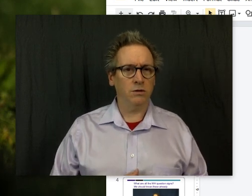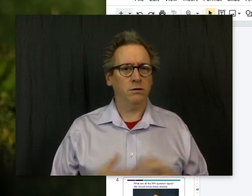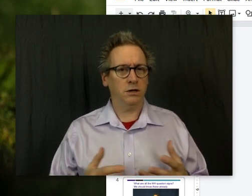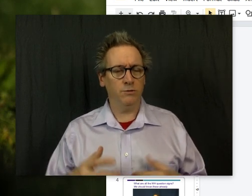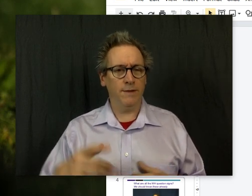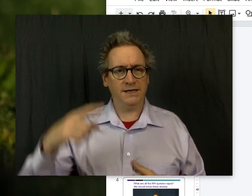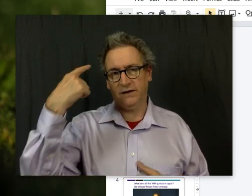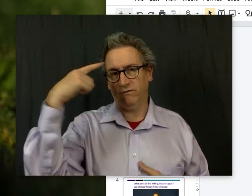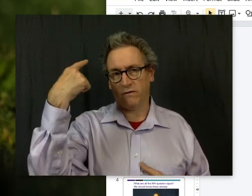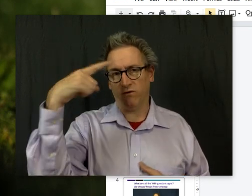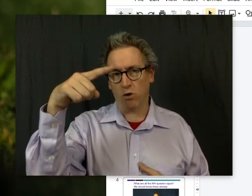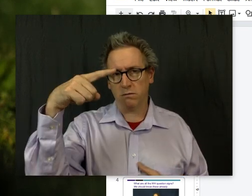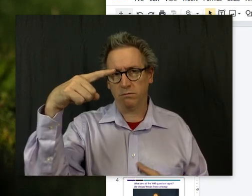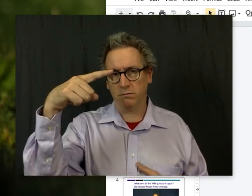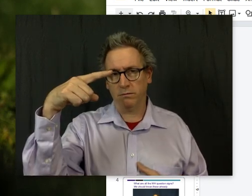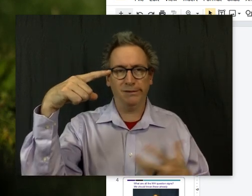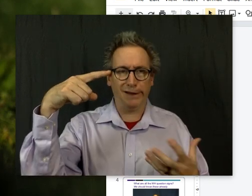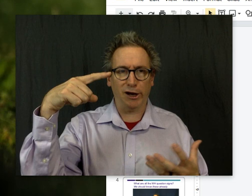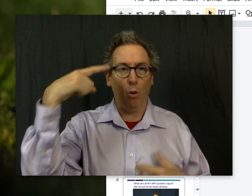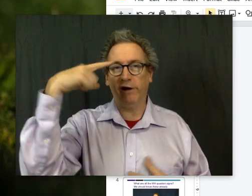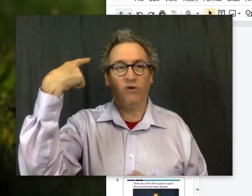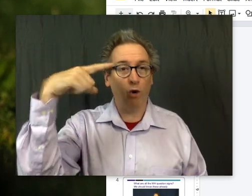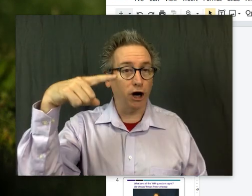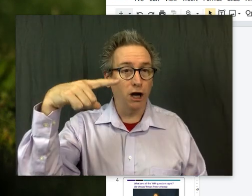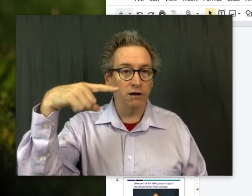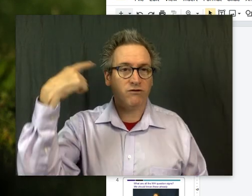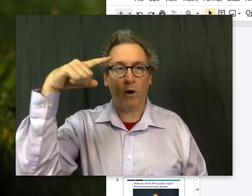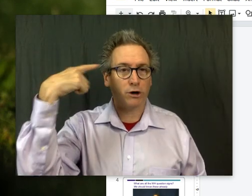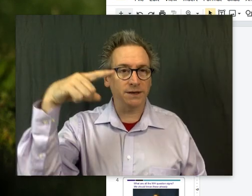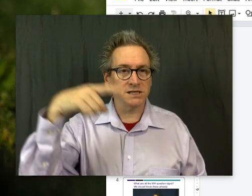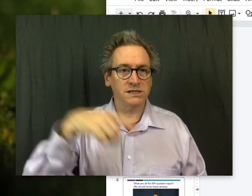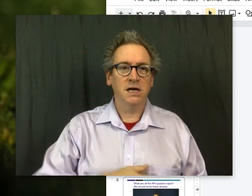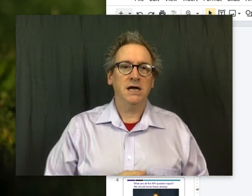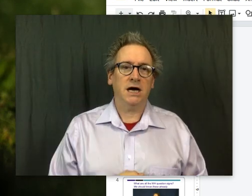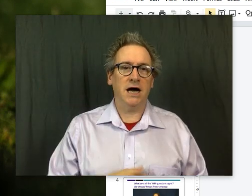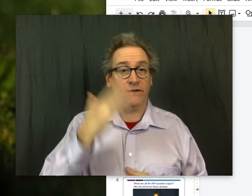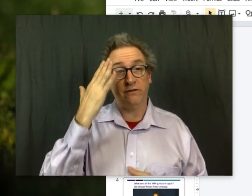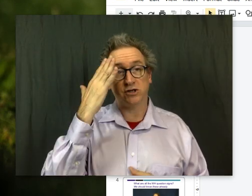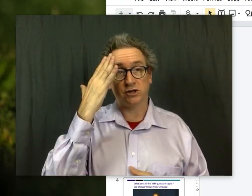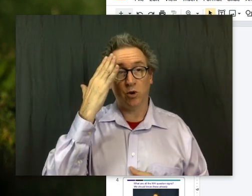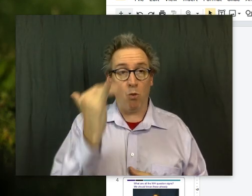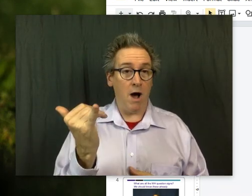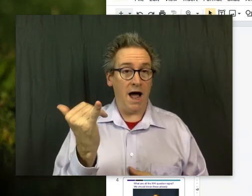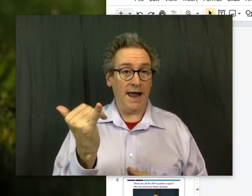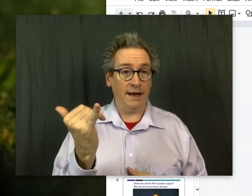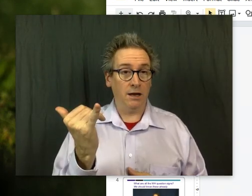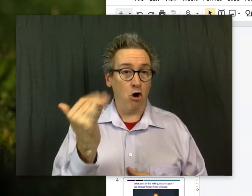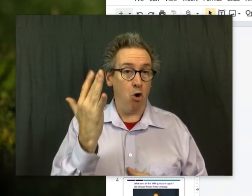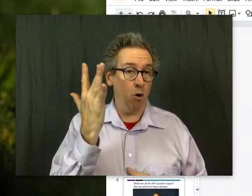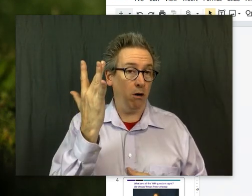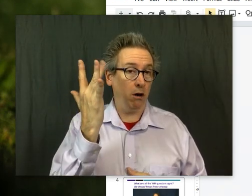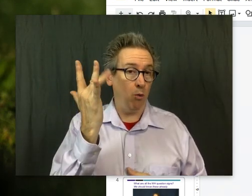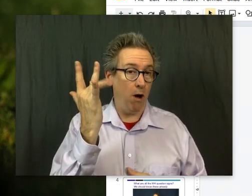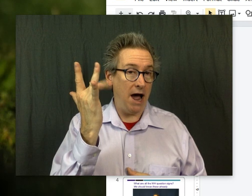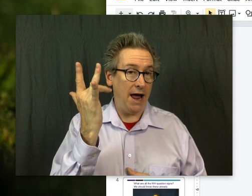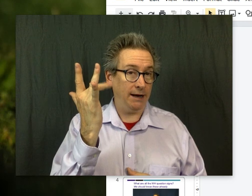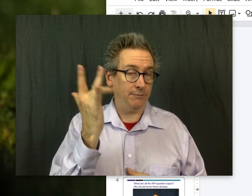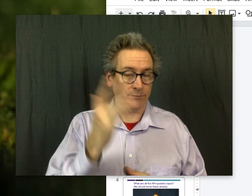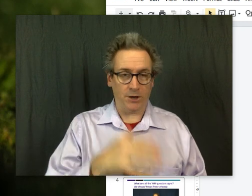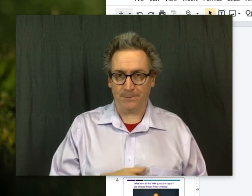So you may see for, like what for what purpose, and then there's also why or